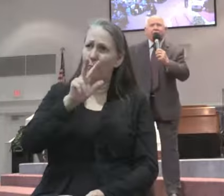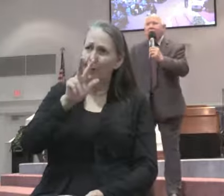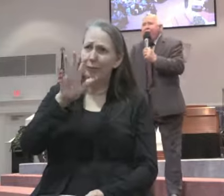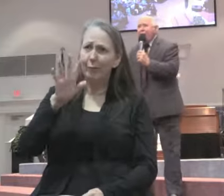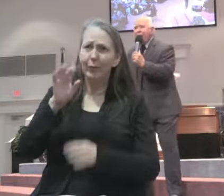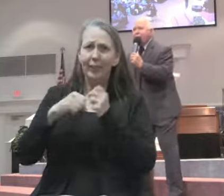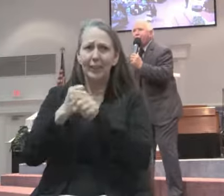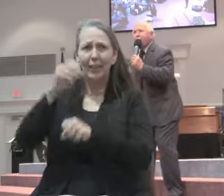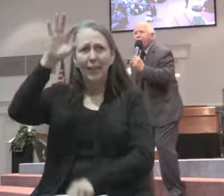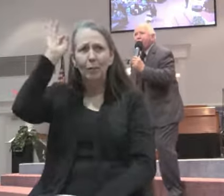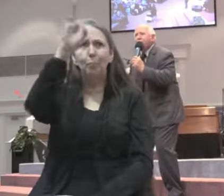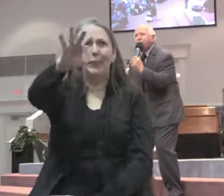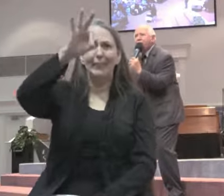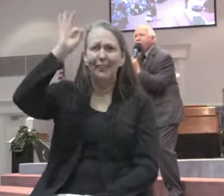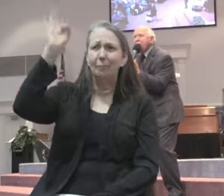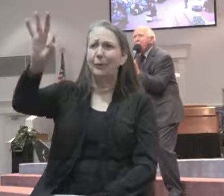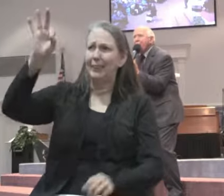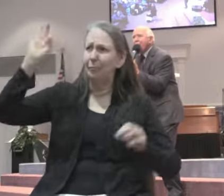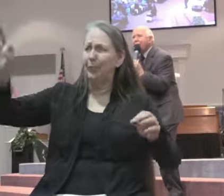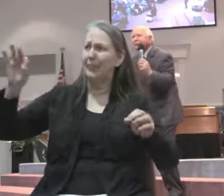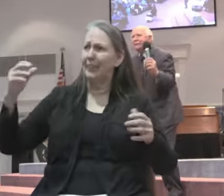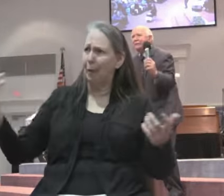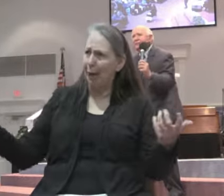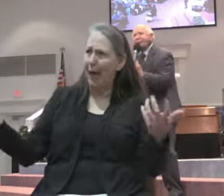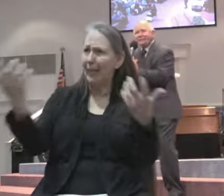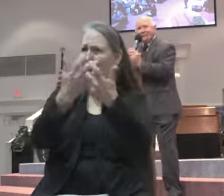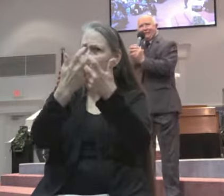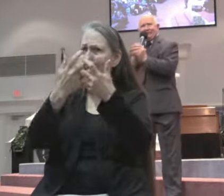34 years? He's been trying to get you to come together.